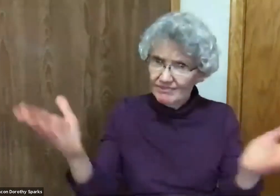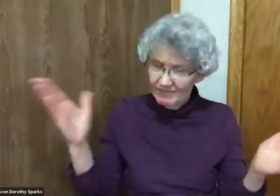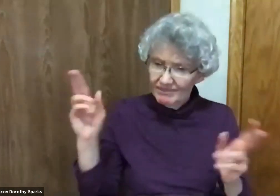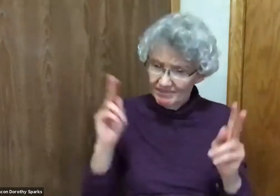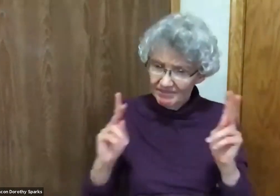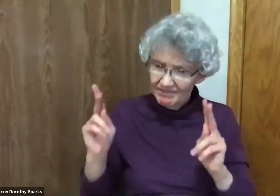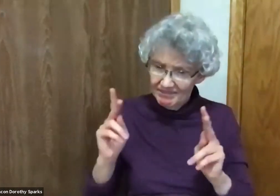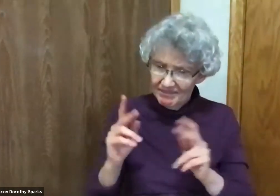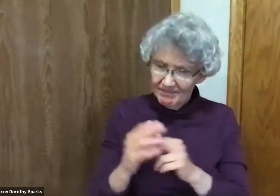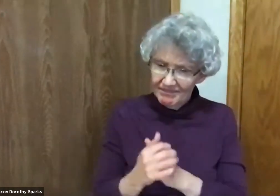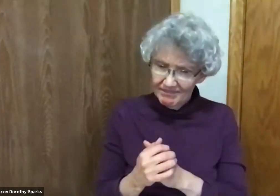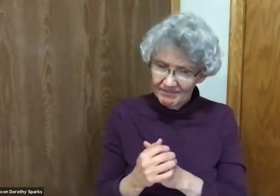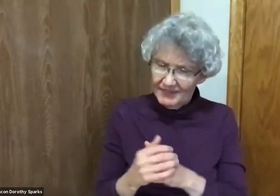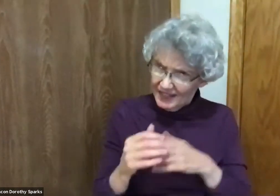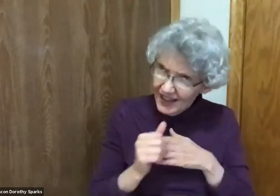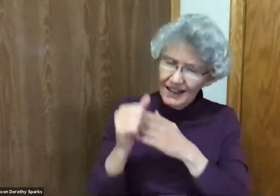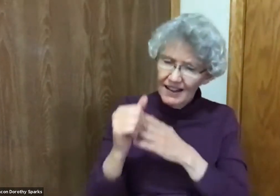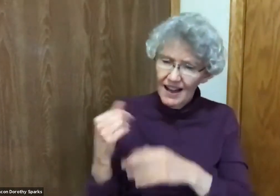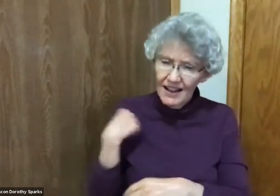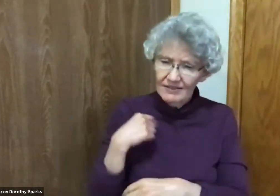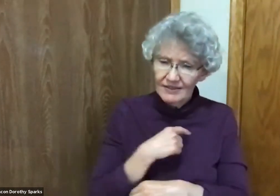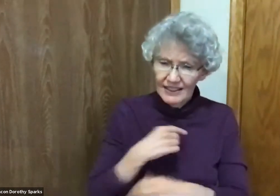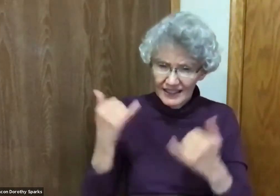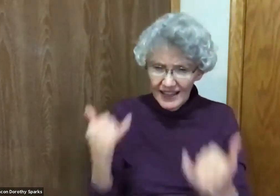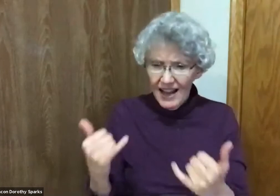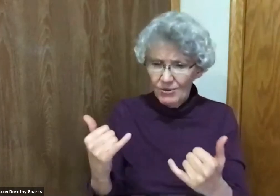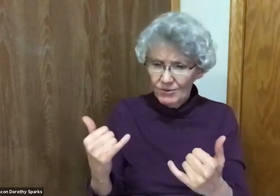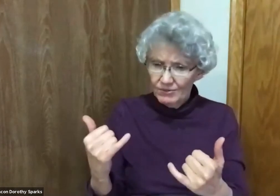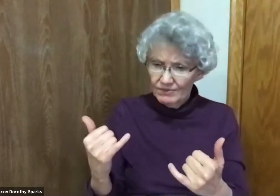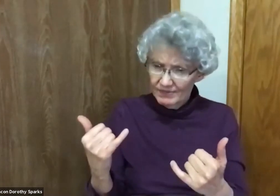He went out to feed and heal and comfort others.